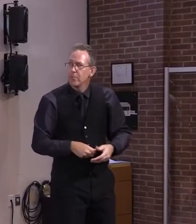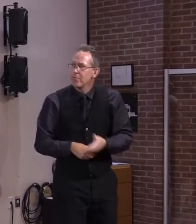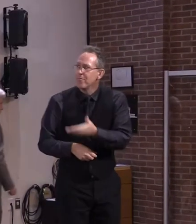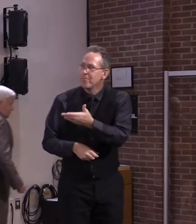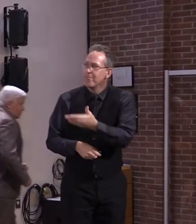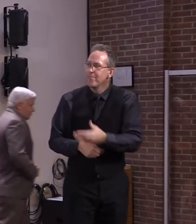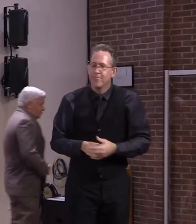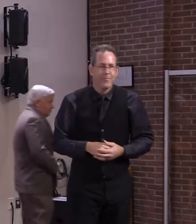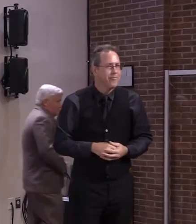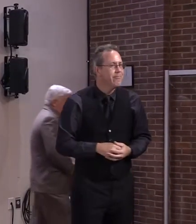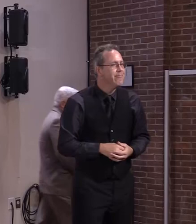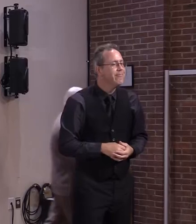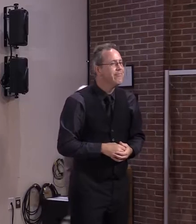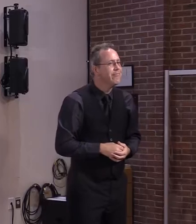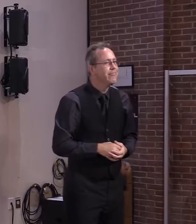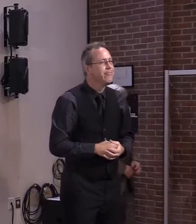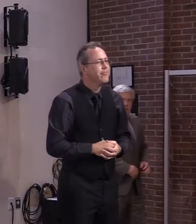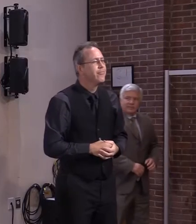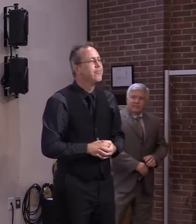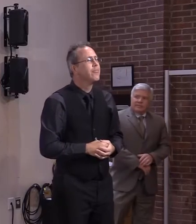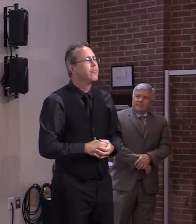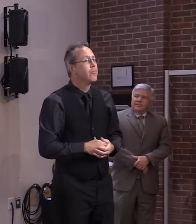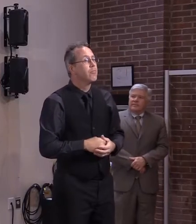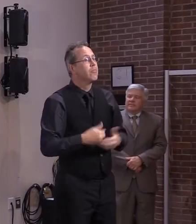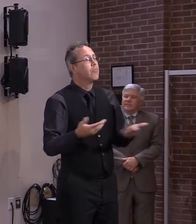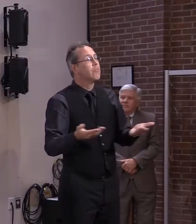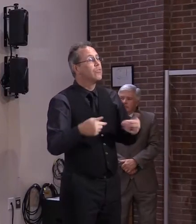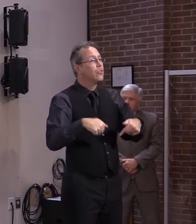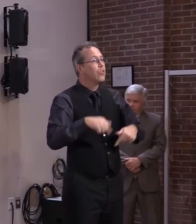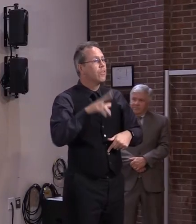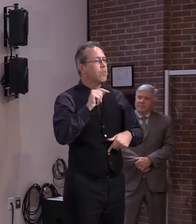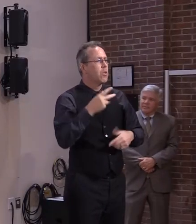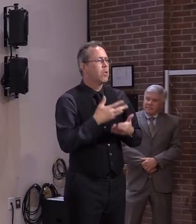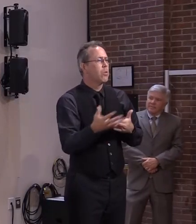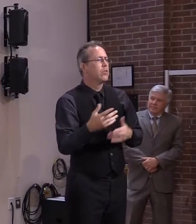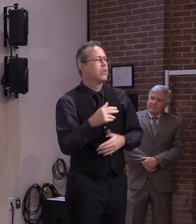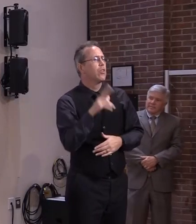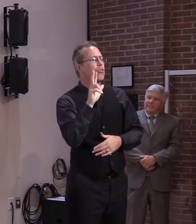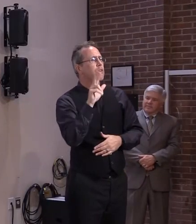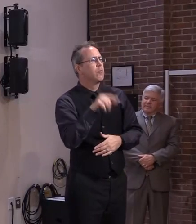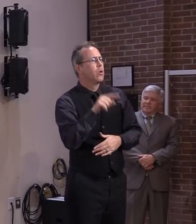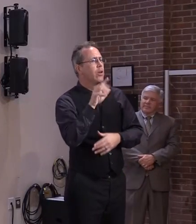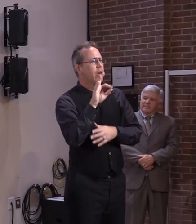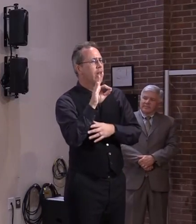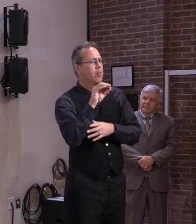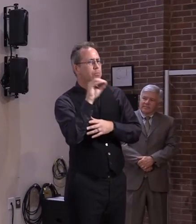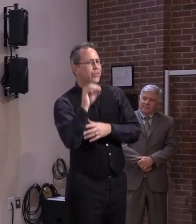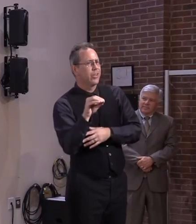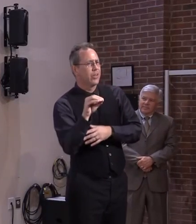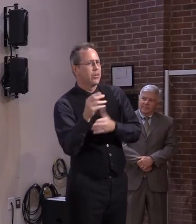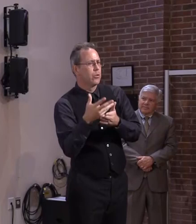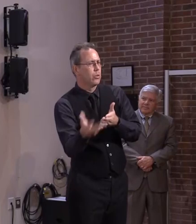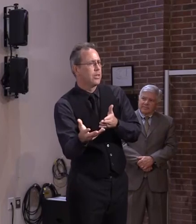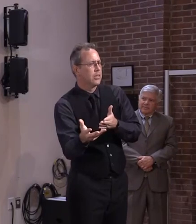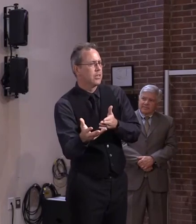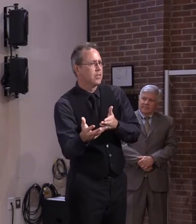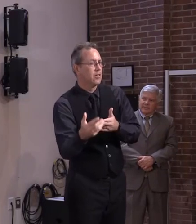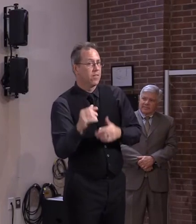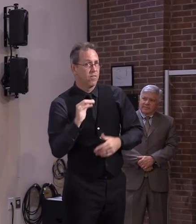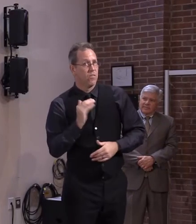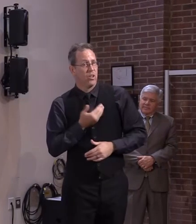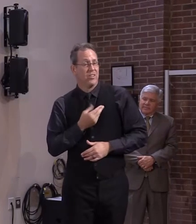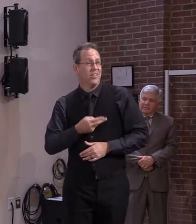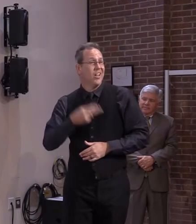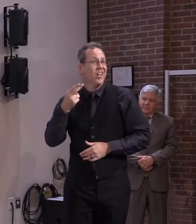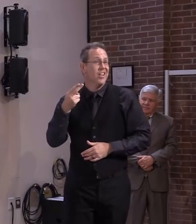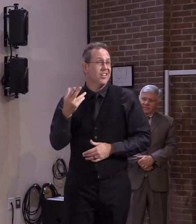The current rate in Vermont is 3.9%, which is a high for us, but it's still lower than what has been